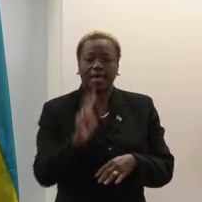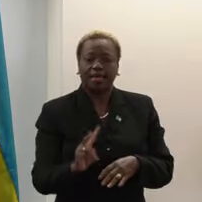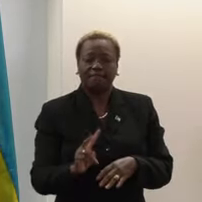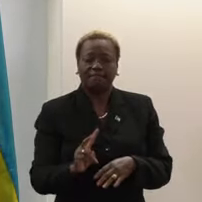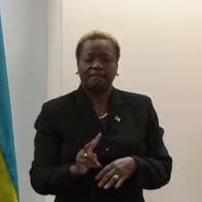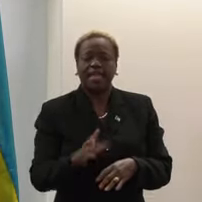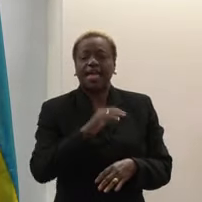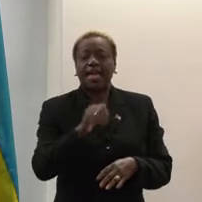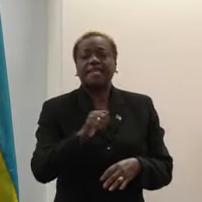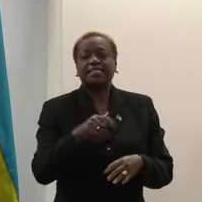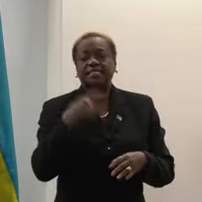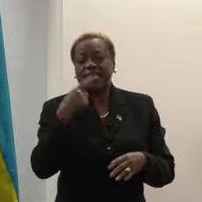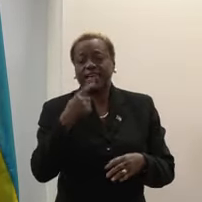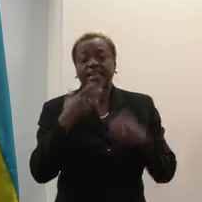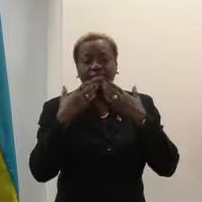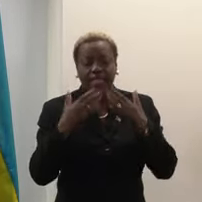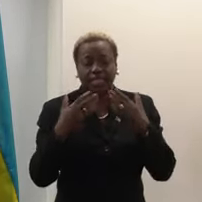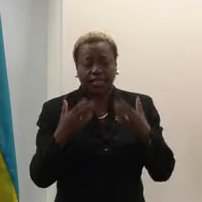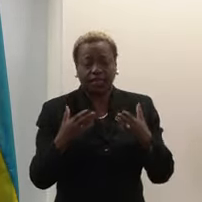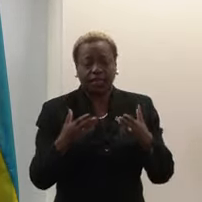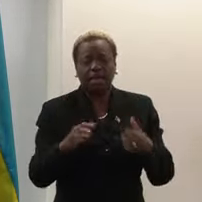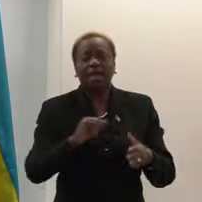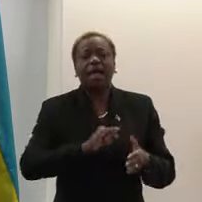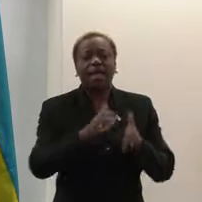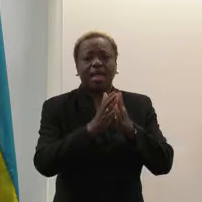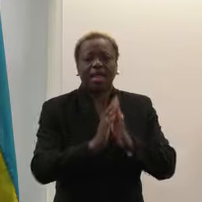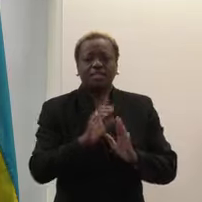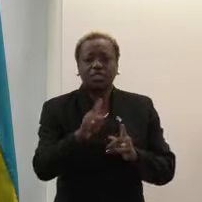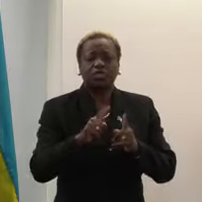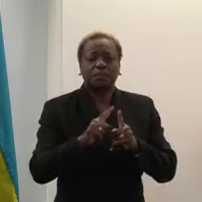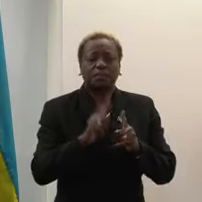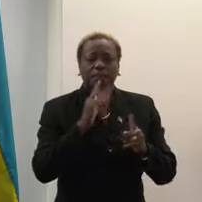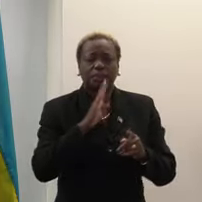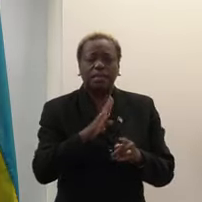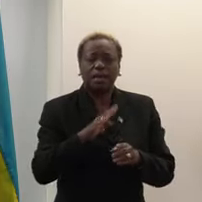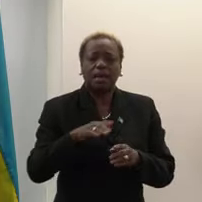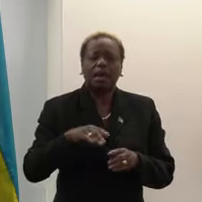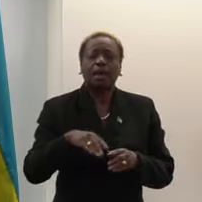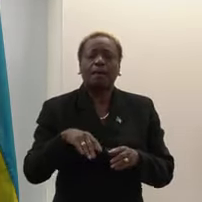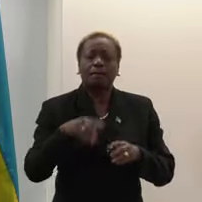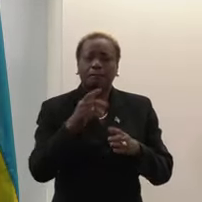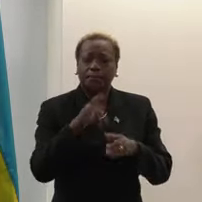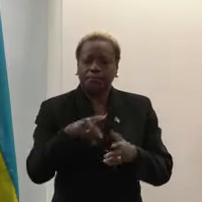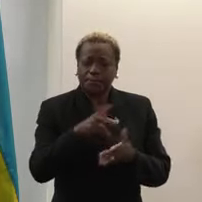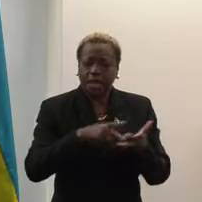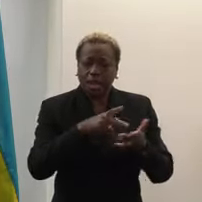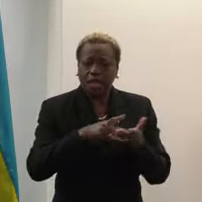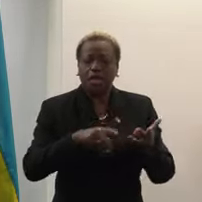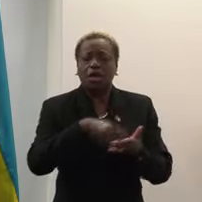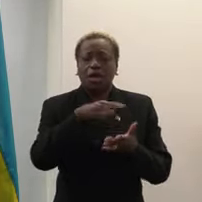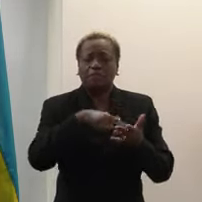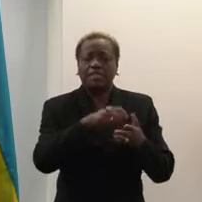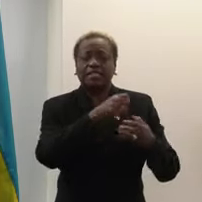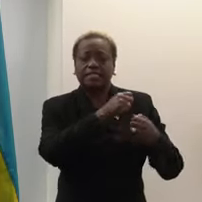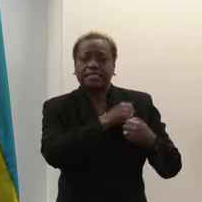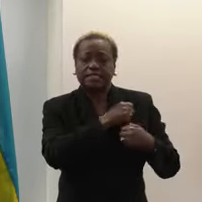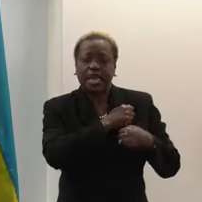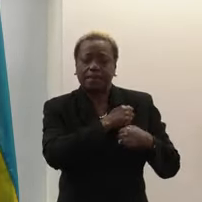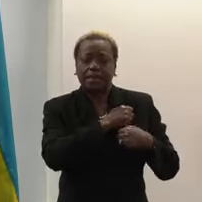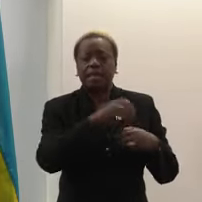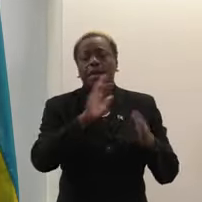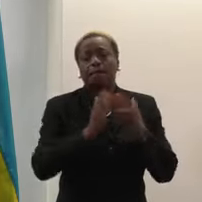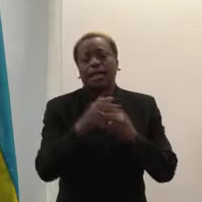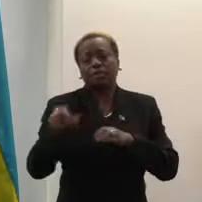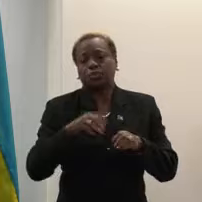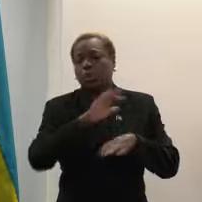sign of gratitude, I ask you to be a part of this citizen's army by doing all you